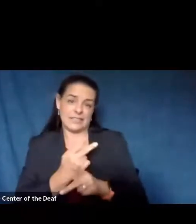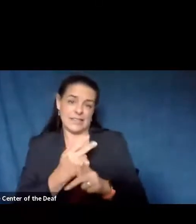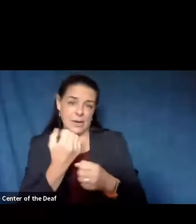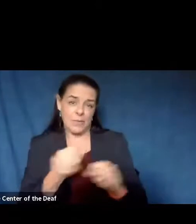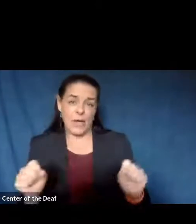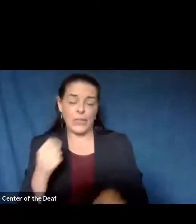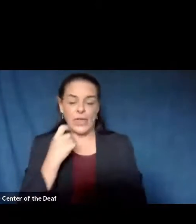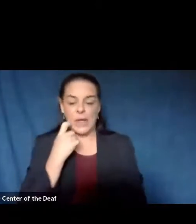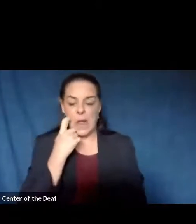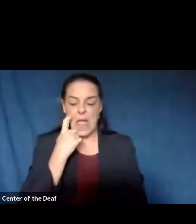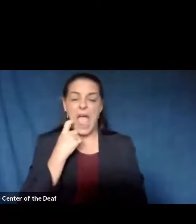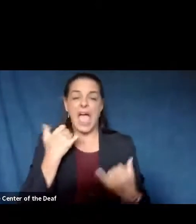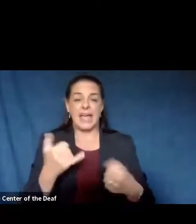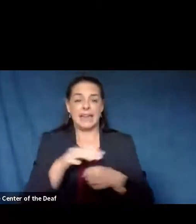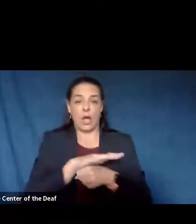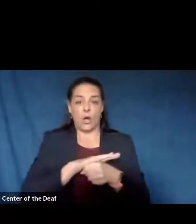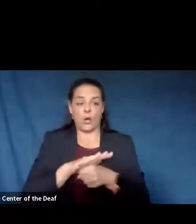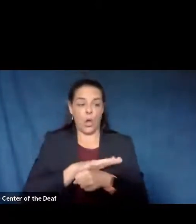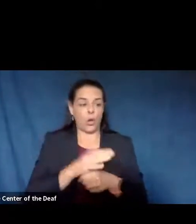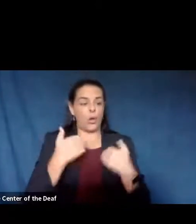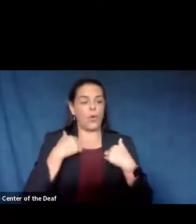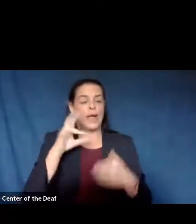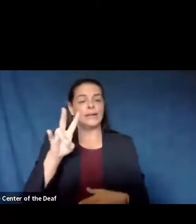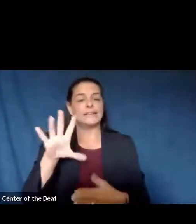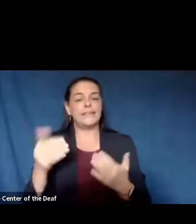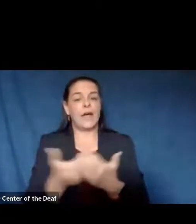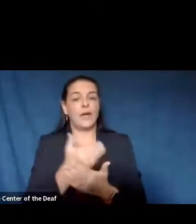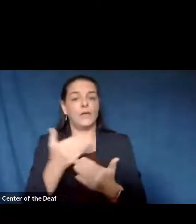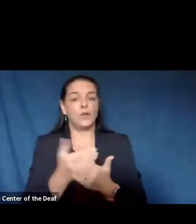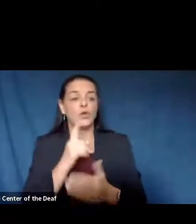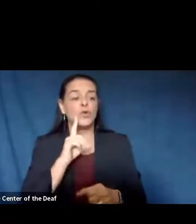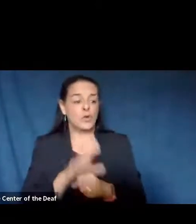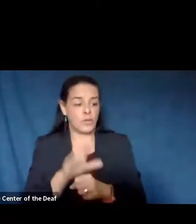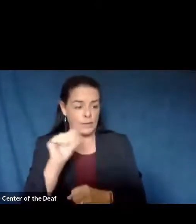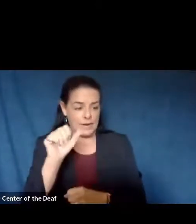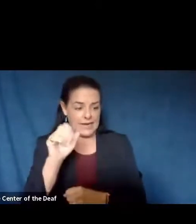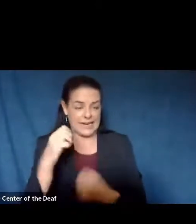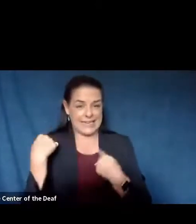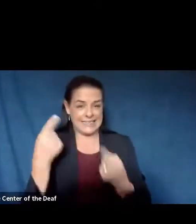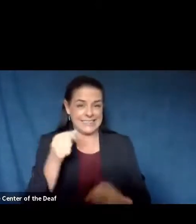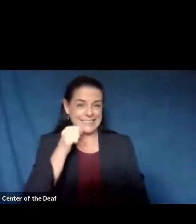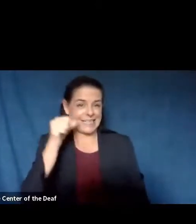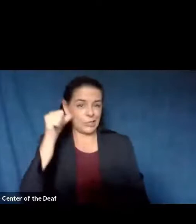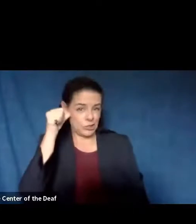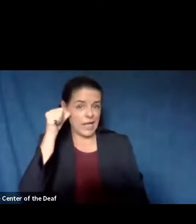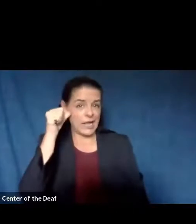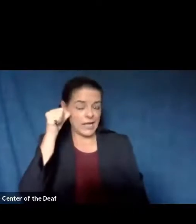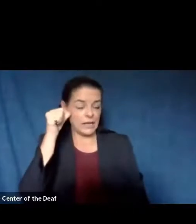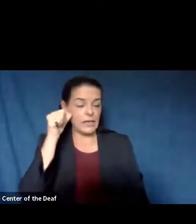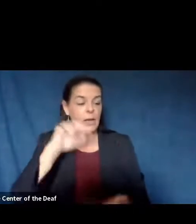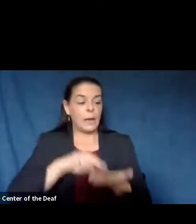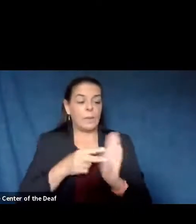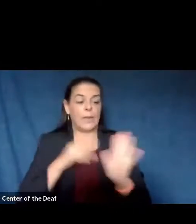local situation. We have 75 new confirmed cases since yesterday's report, giving